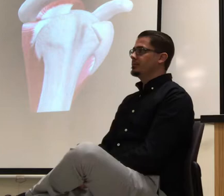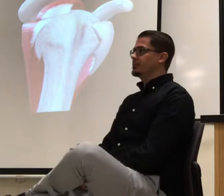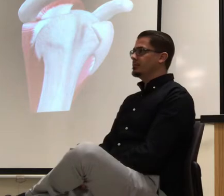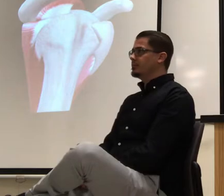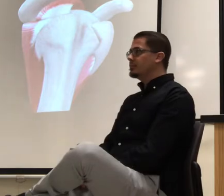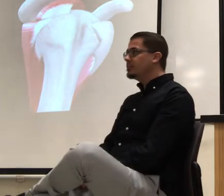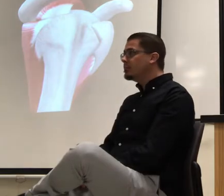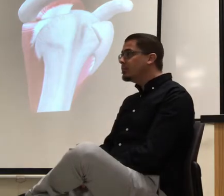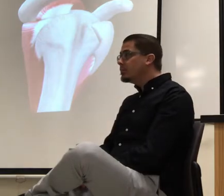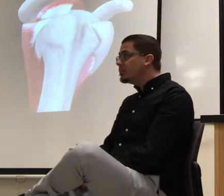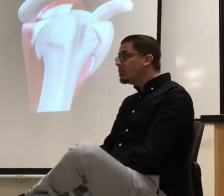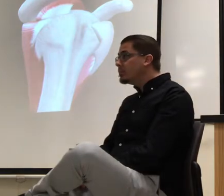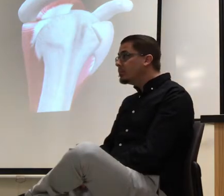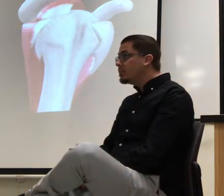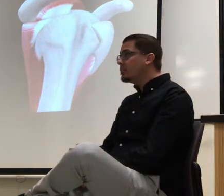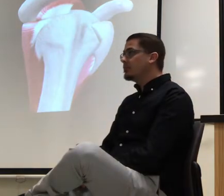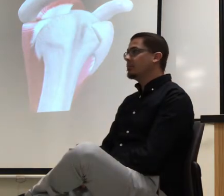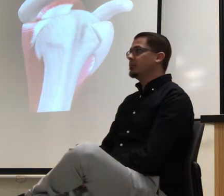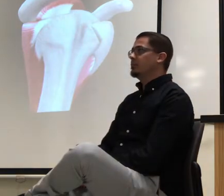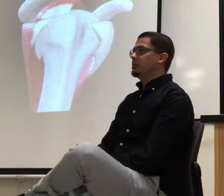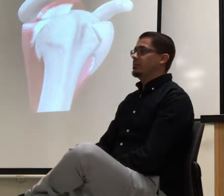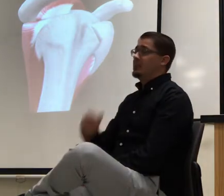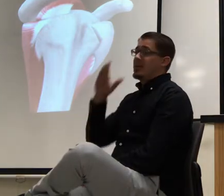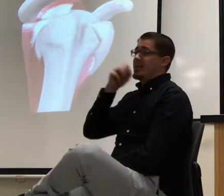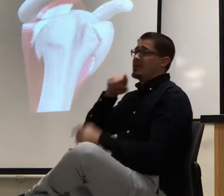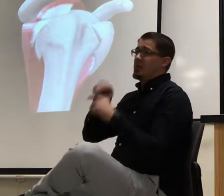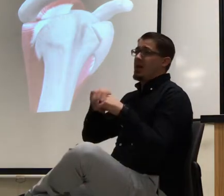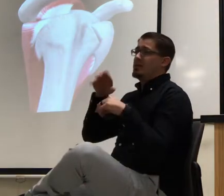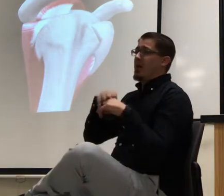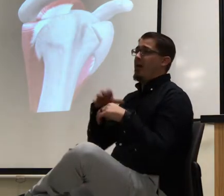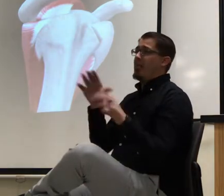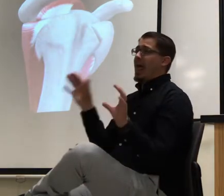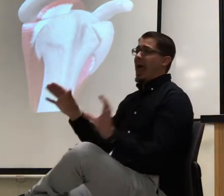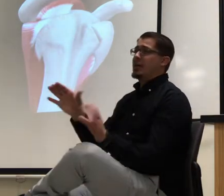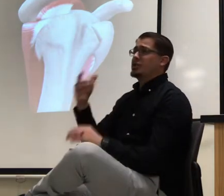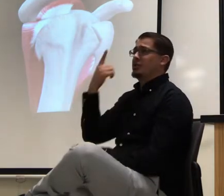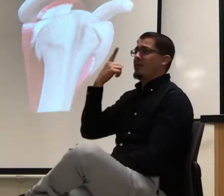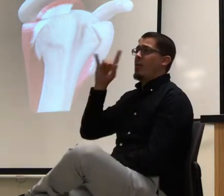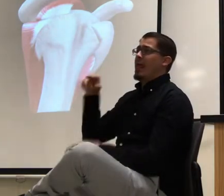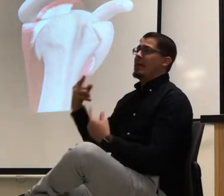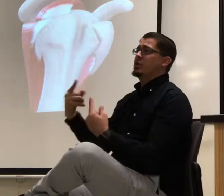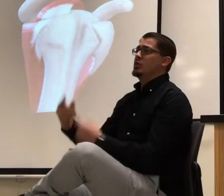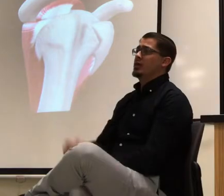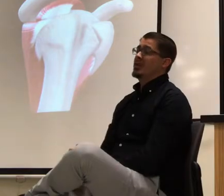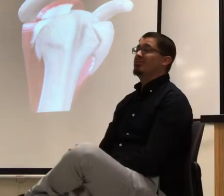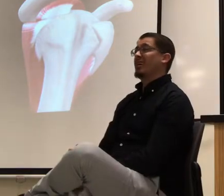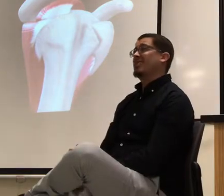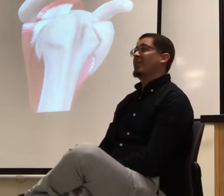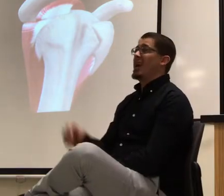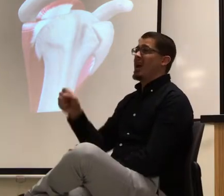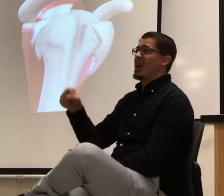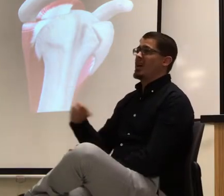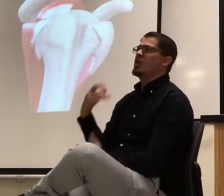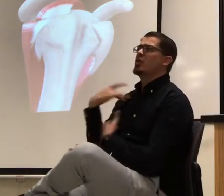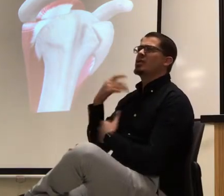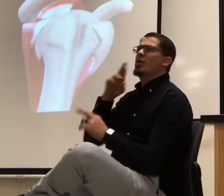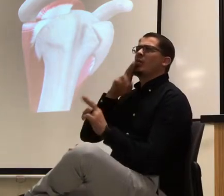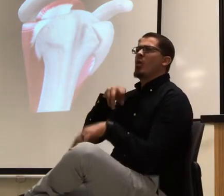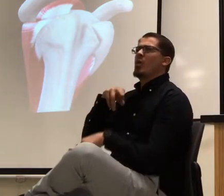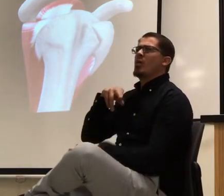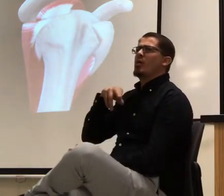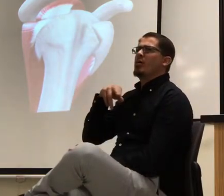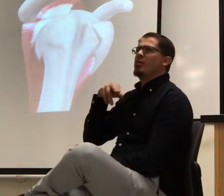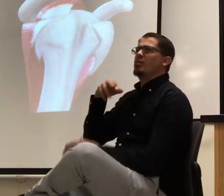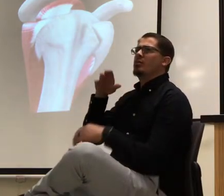I guess it depends on the injury or the action. Yeah. Usually when they report these, like when they